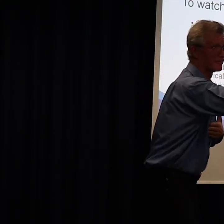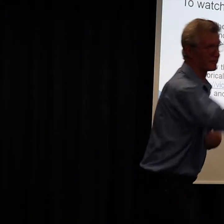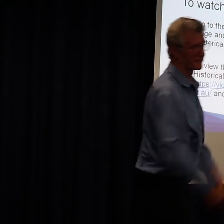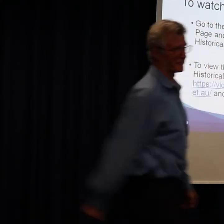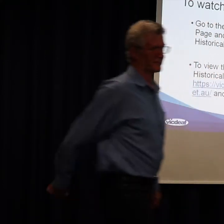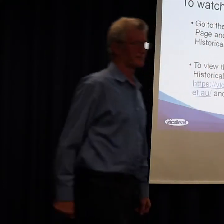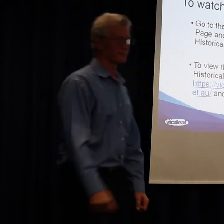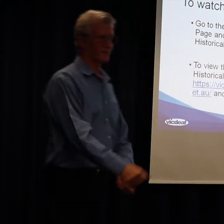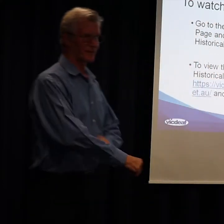Yep, come on.